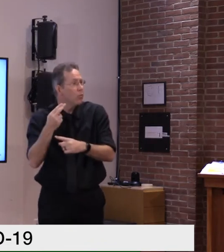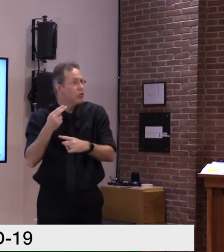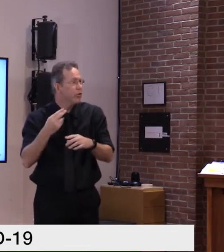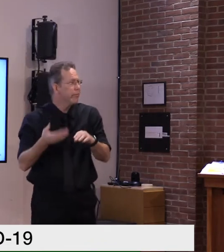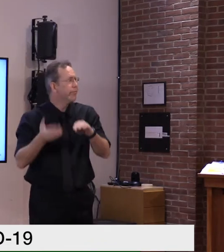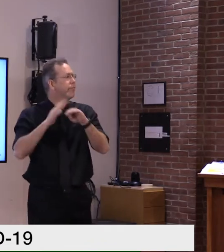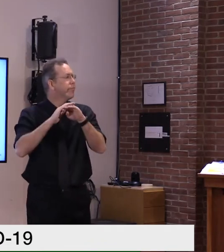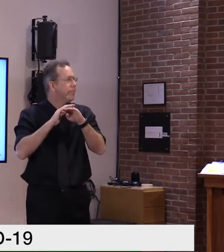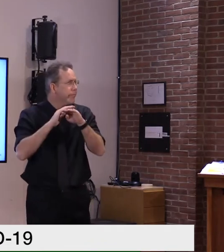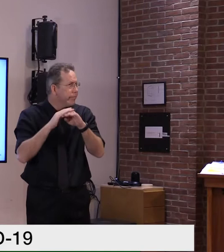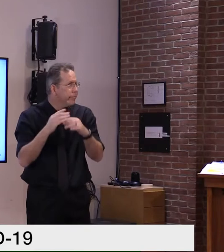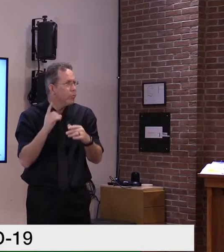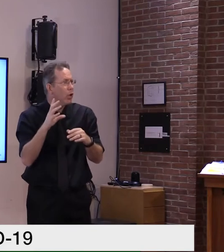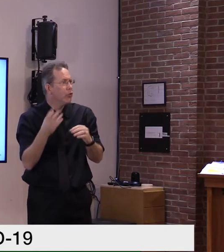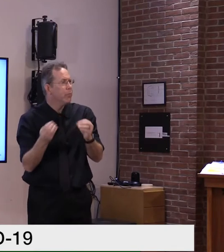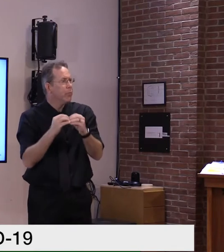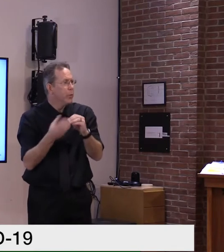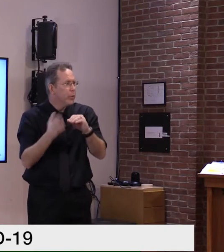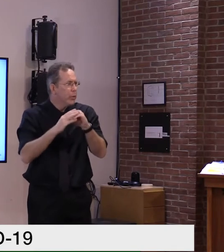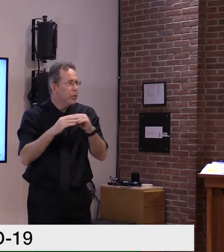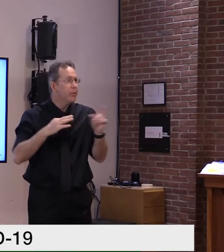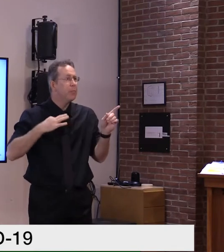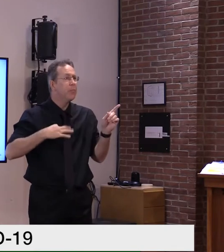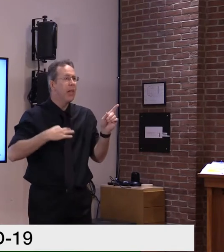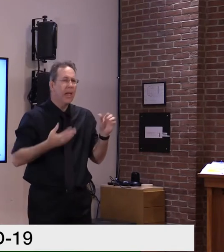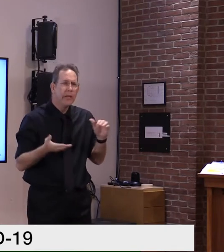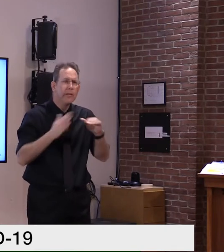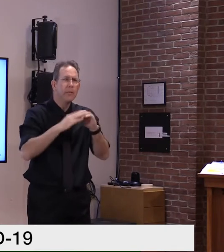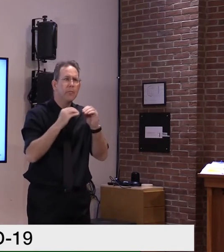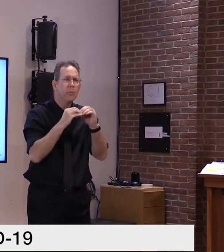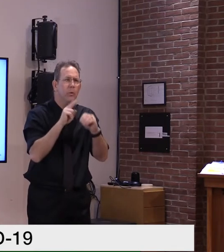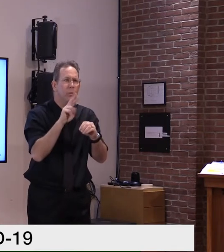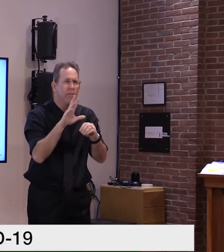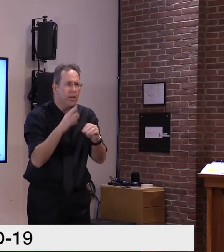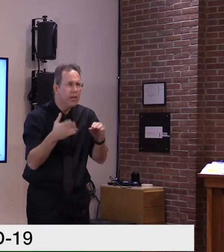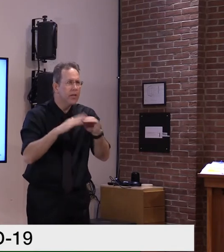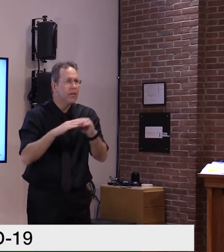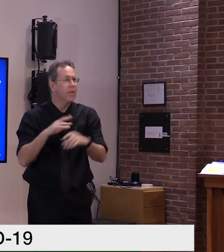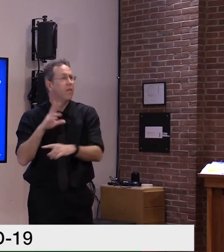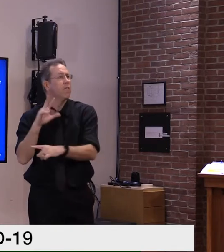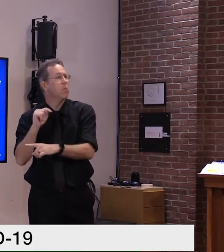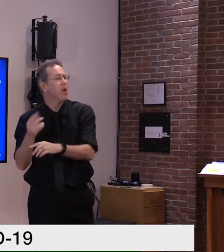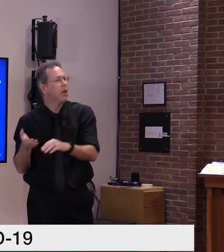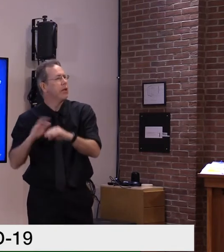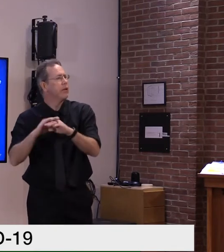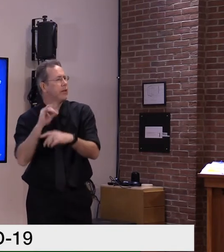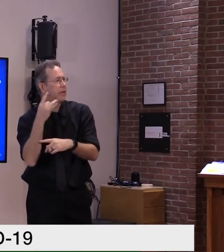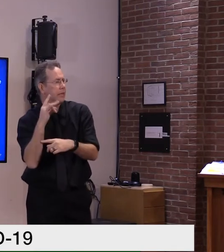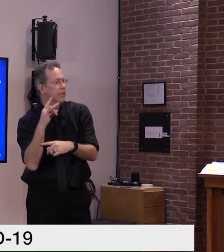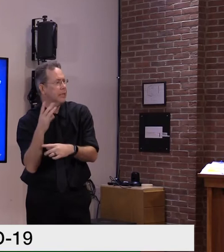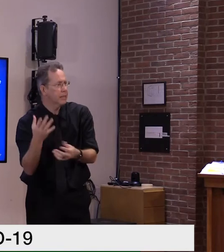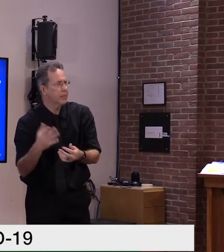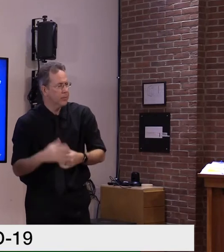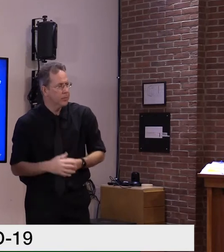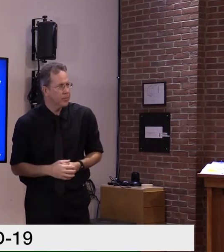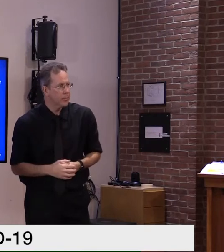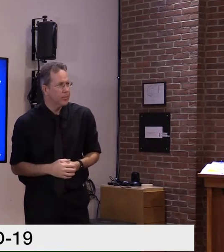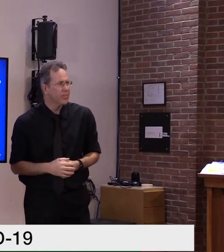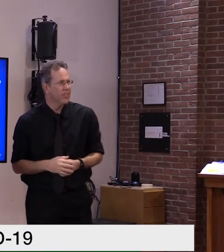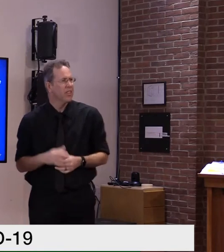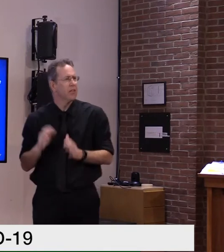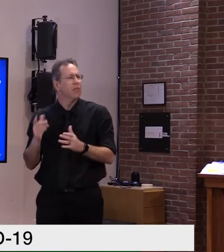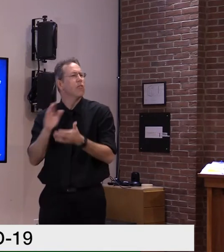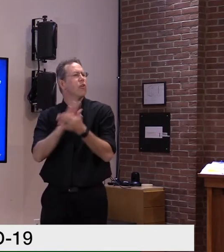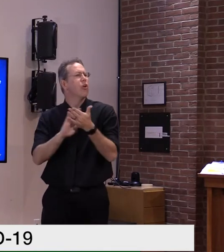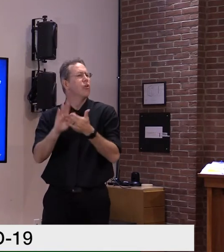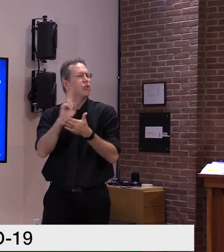Maine added 25, and here in Vermont, we added 18. Turning to the higher education slide, this will be the last update we provide on